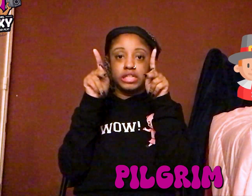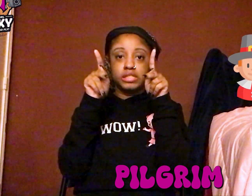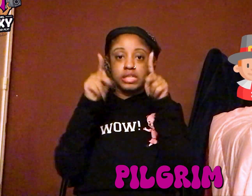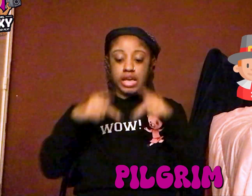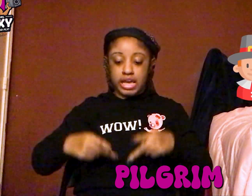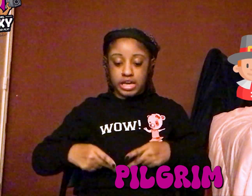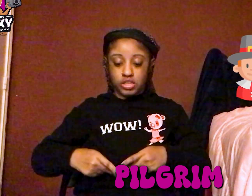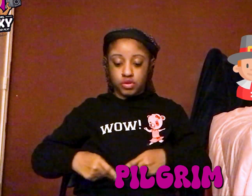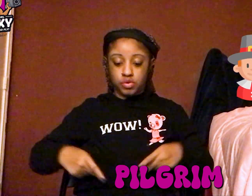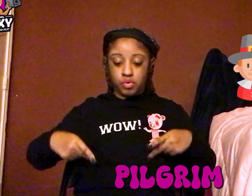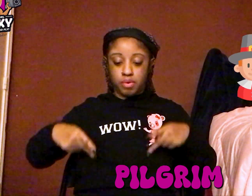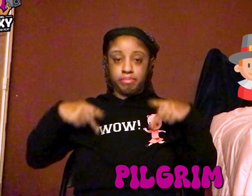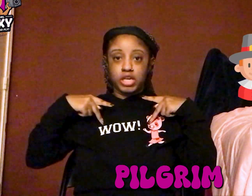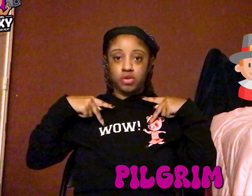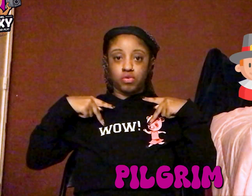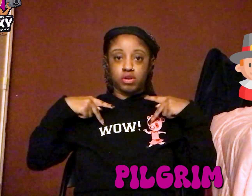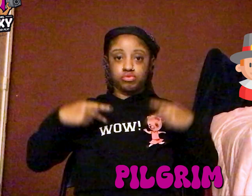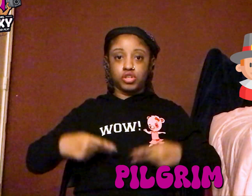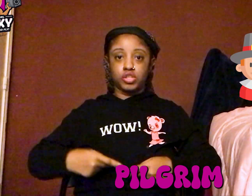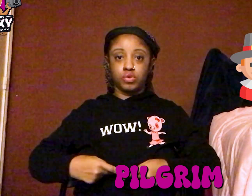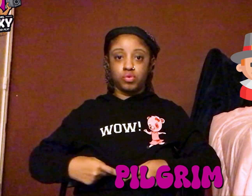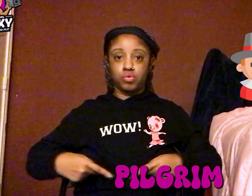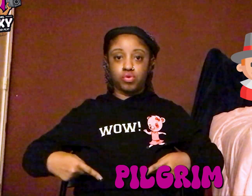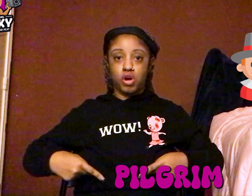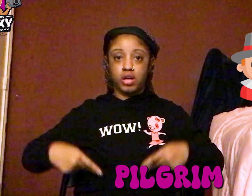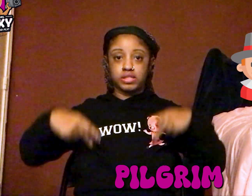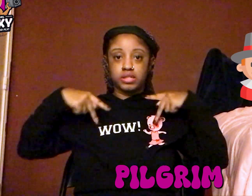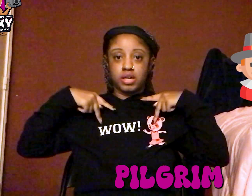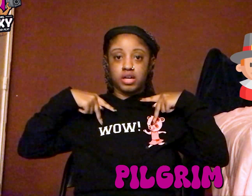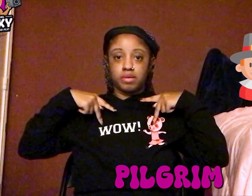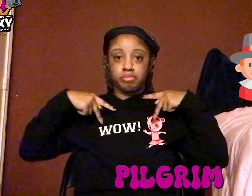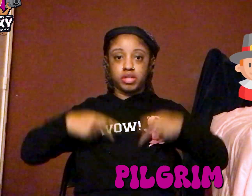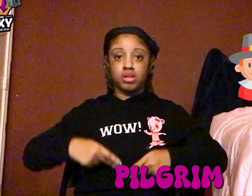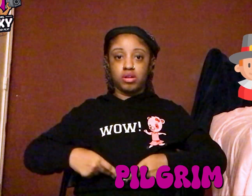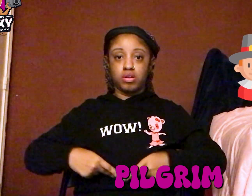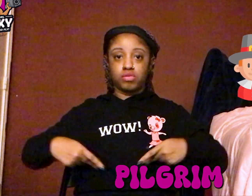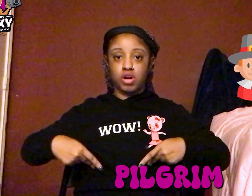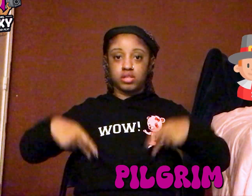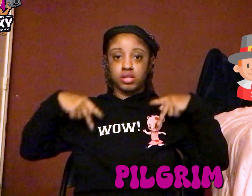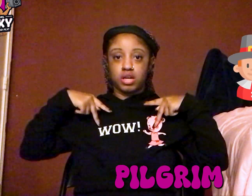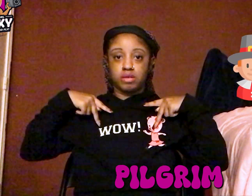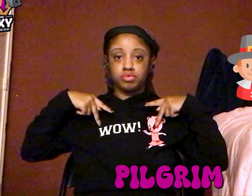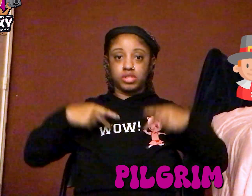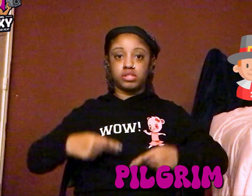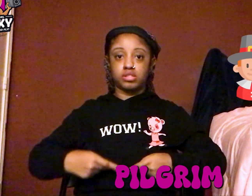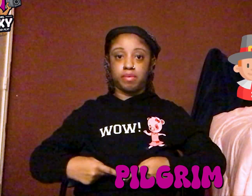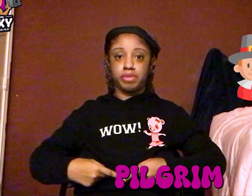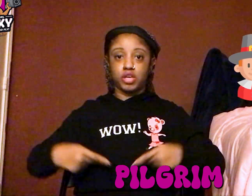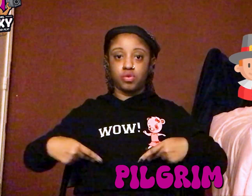P's and you pilgrim. So you cross up. Cross up. So this is